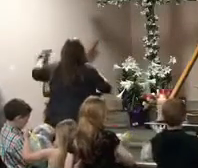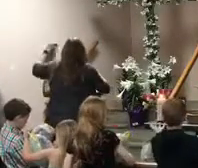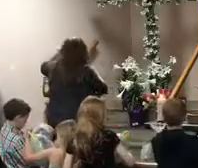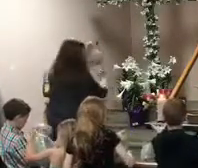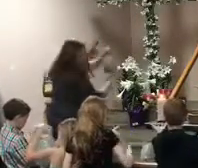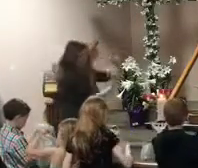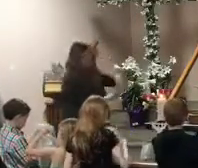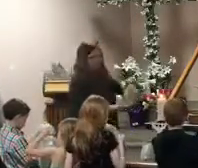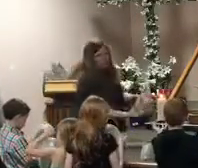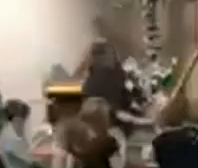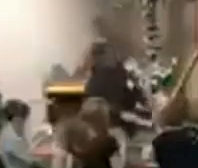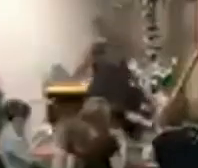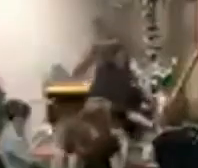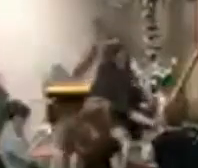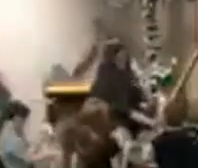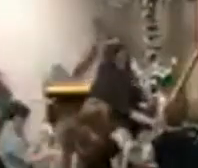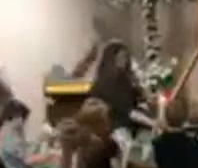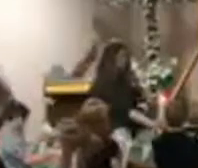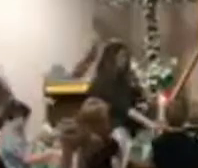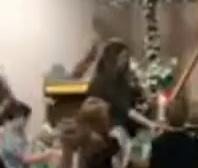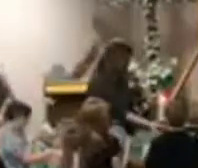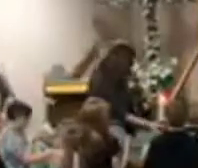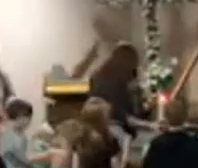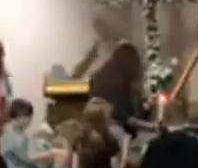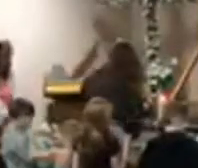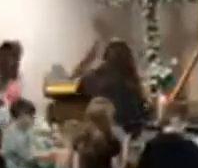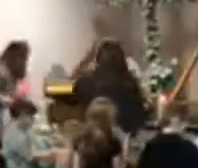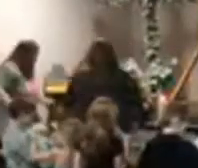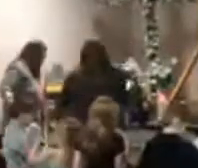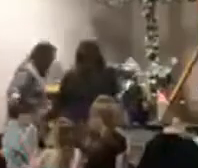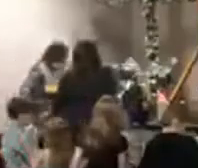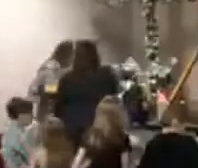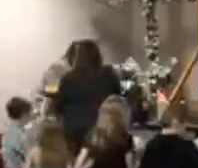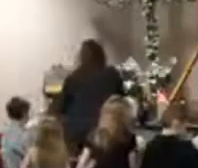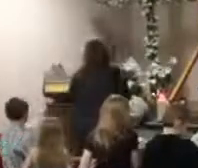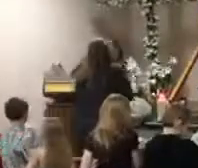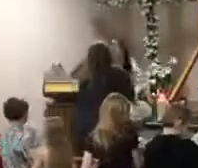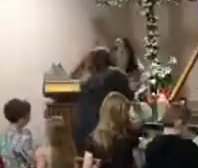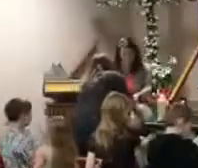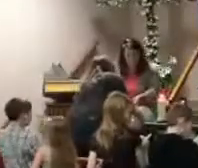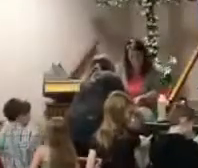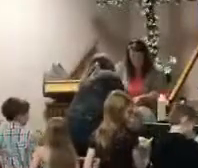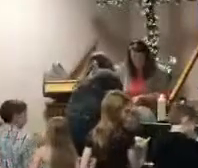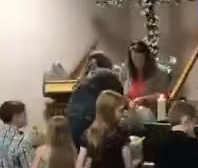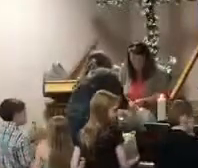Do I have to push the indeed button? He is risen. Indeed. Good.